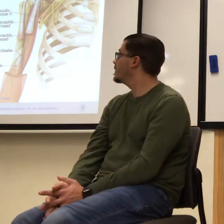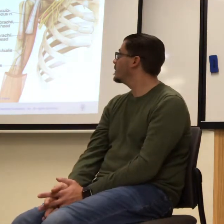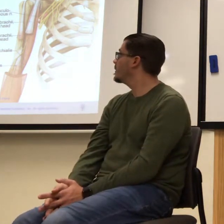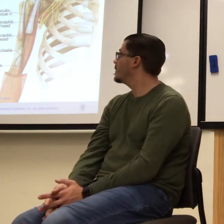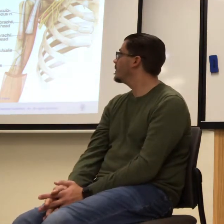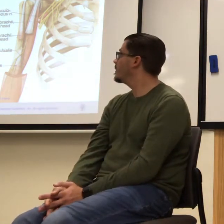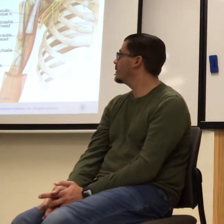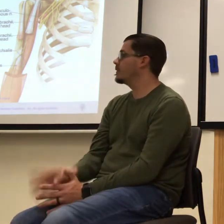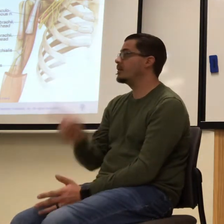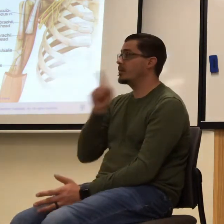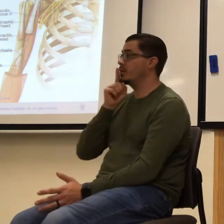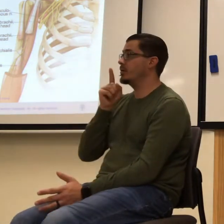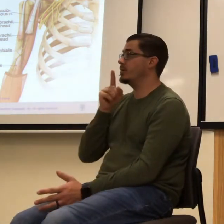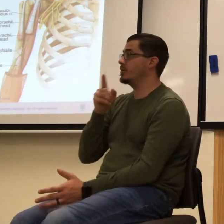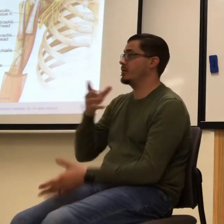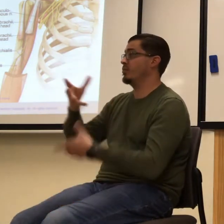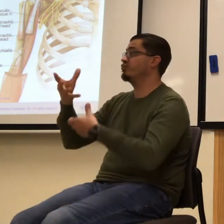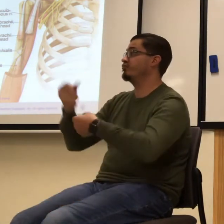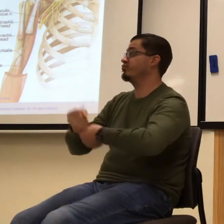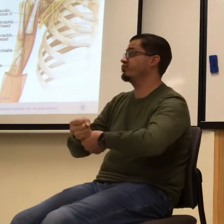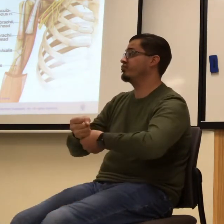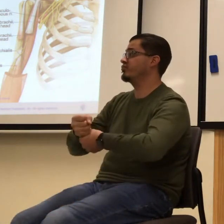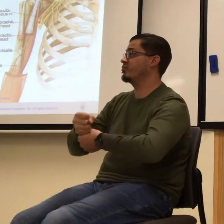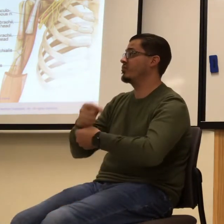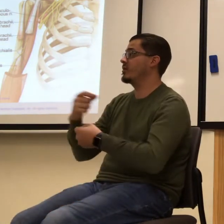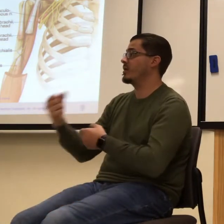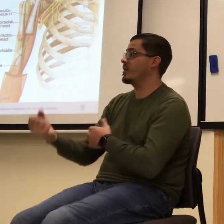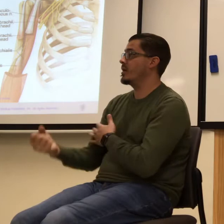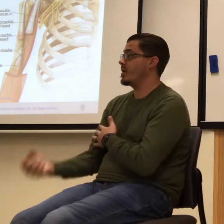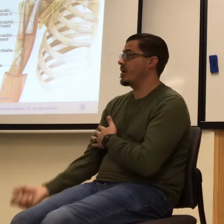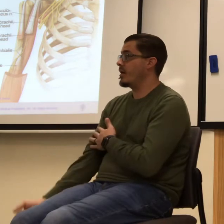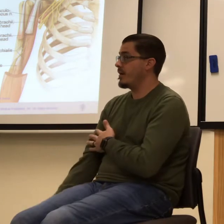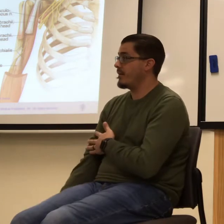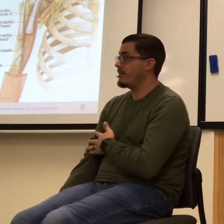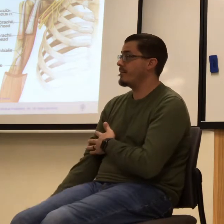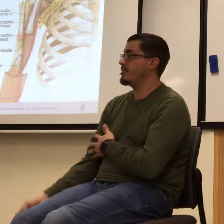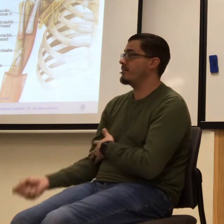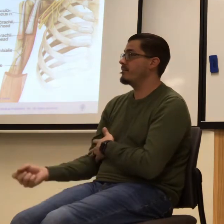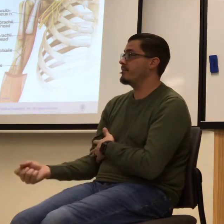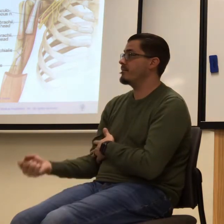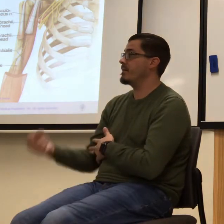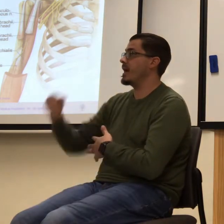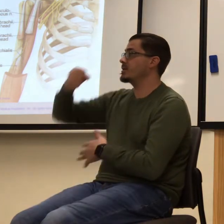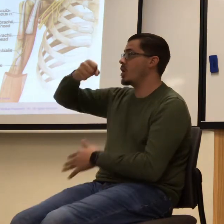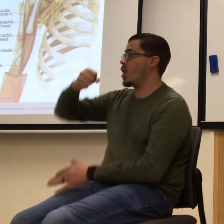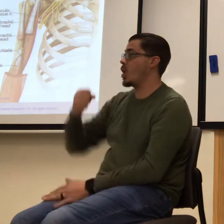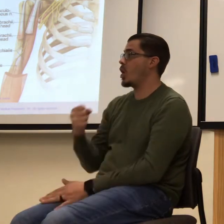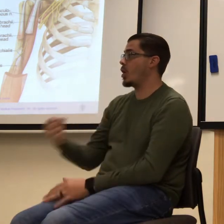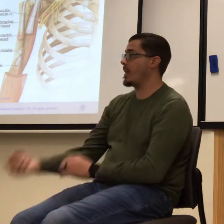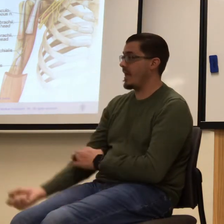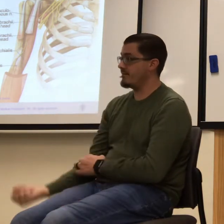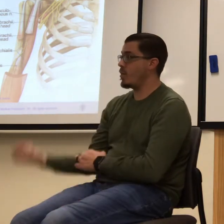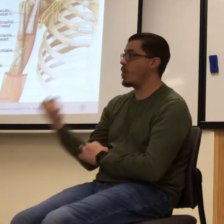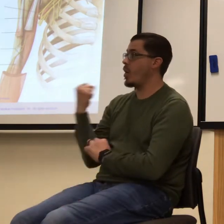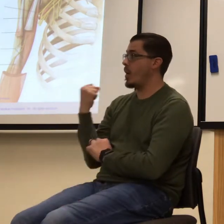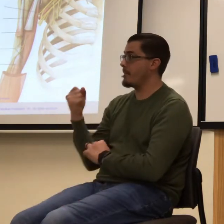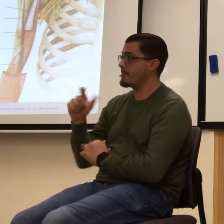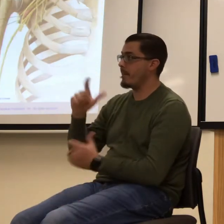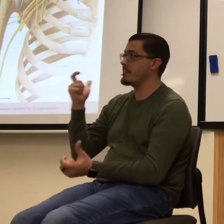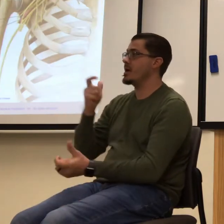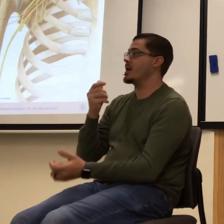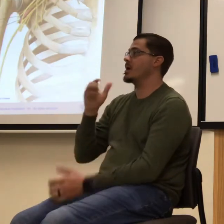In a nutshell, these muscles flex arm and they flex forearm. Your big arm muscles